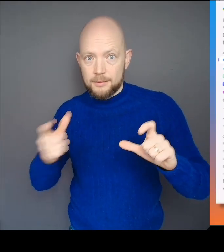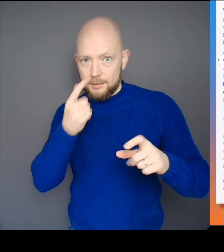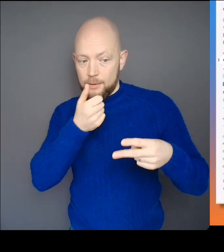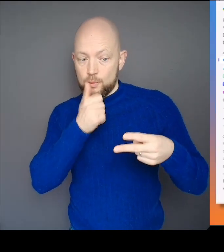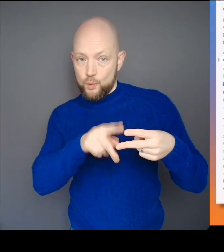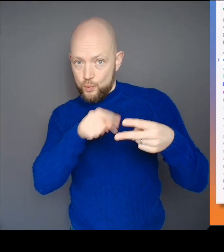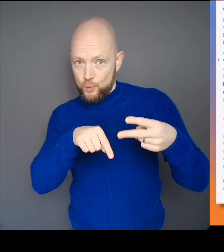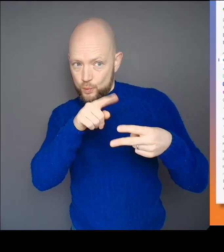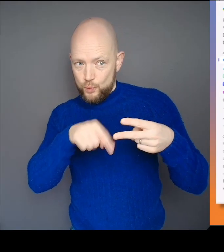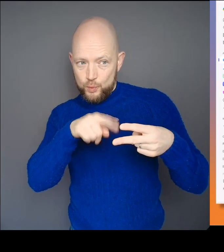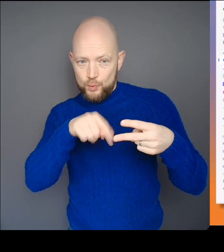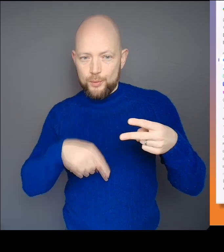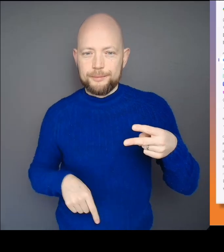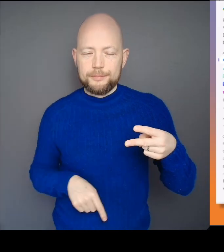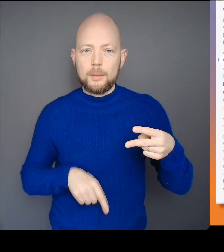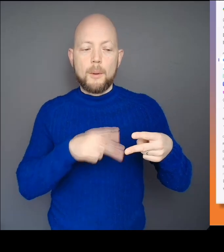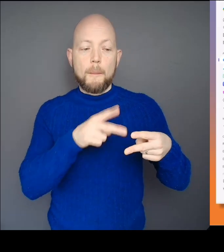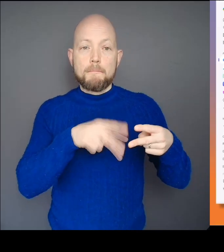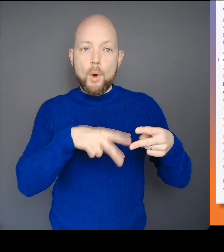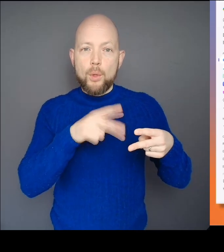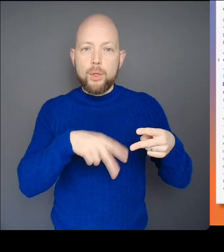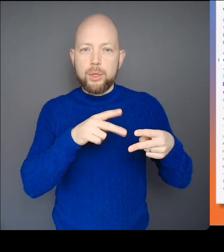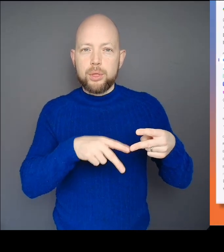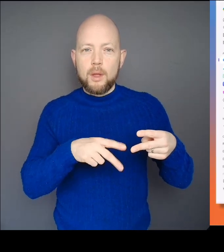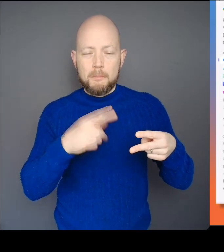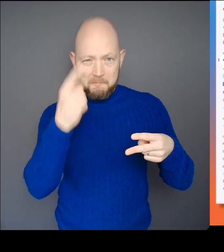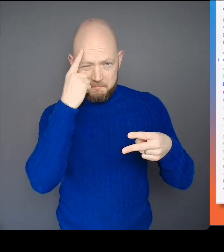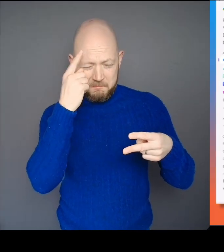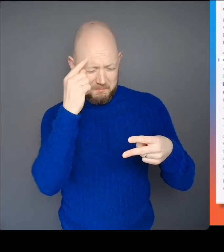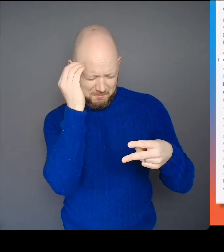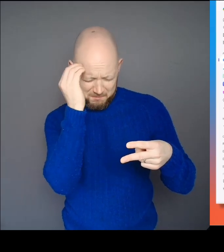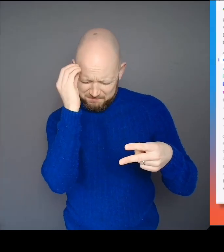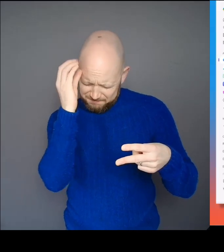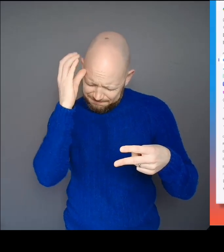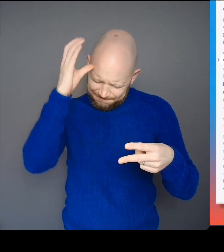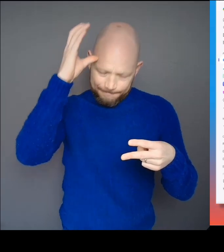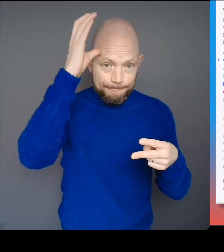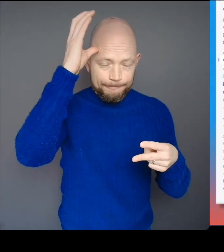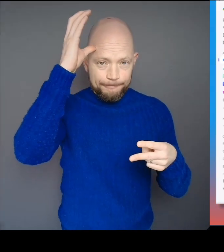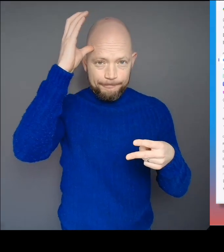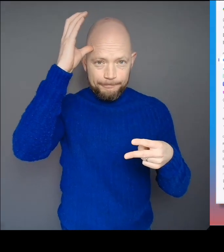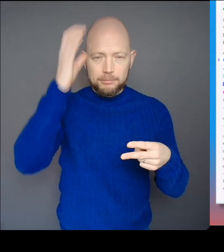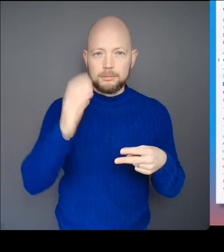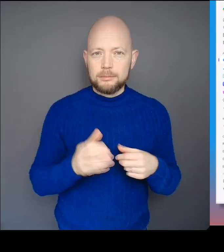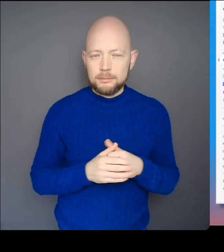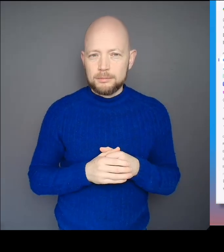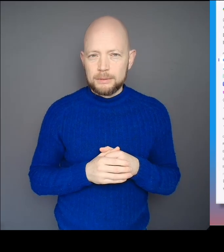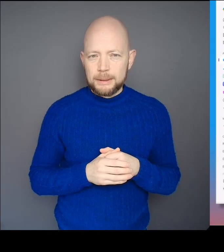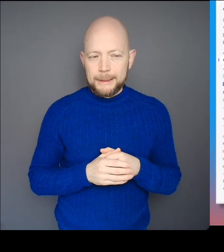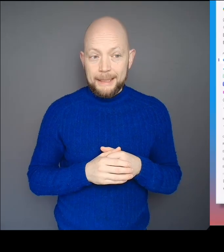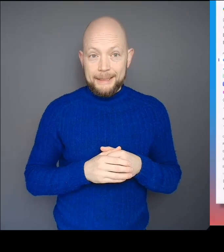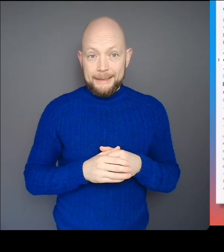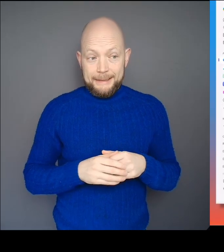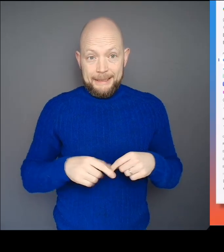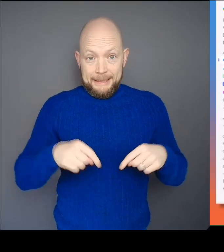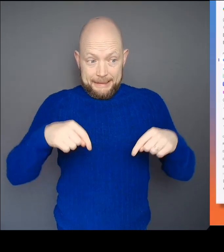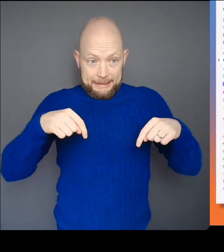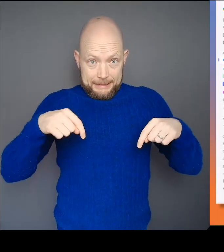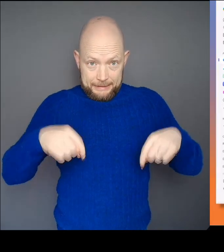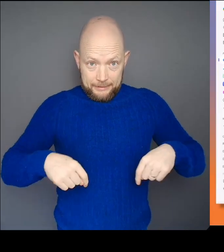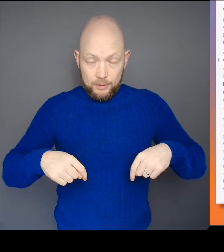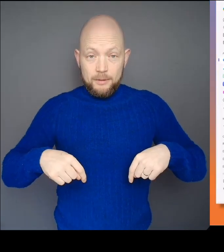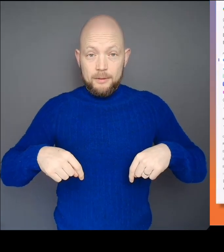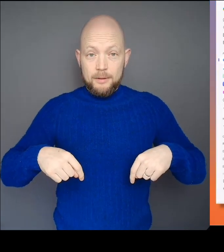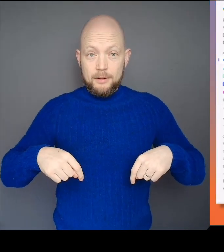as well of the value of the license. So both of these agents use a premium capability. Together, they're capped, at the